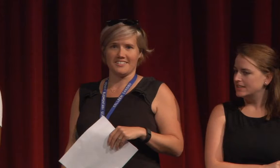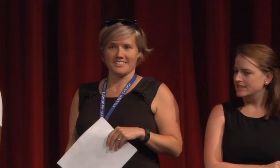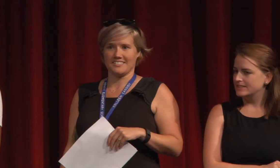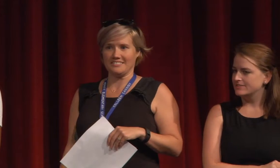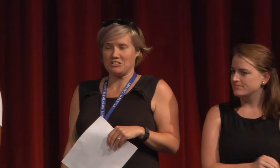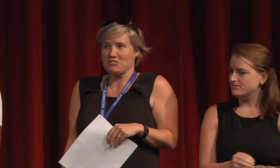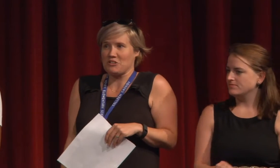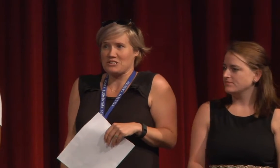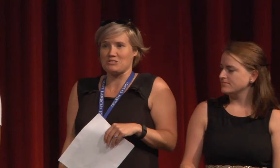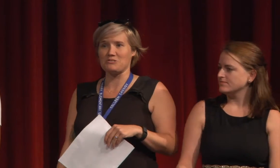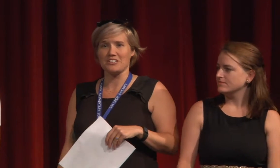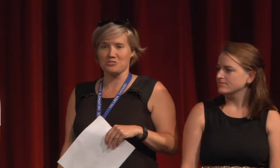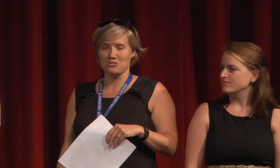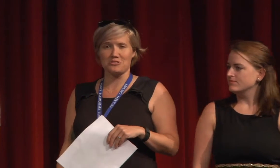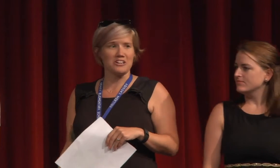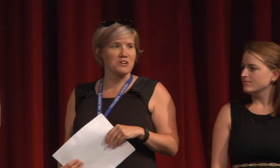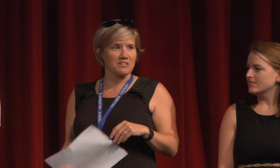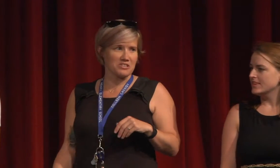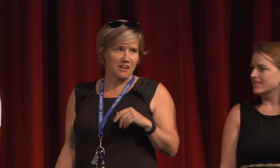and we look forward to a new school year working with you all.